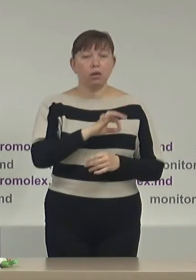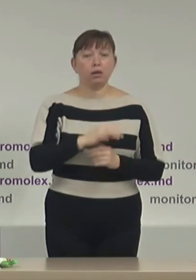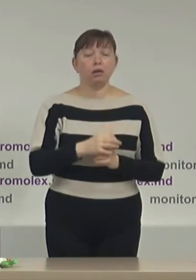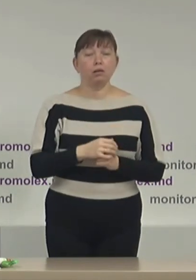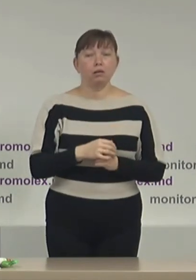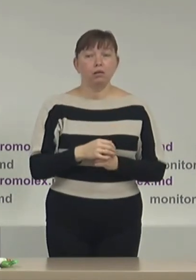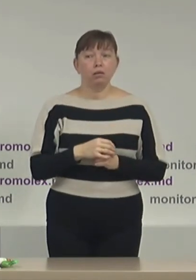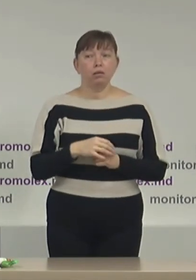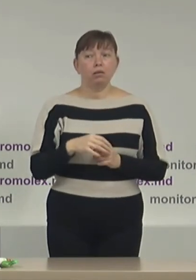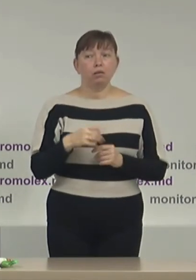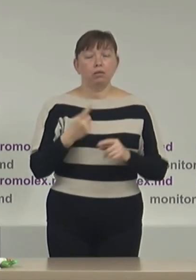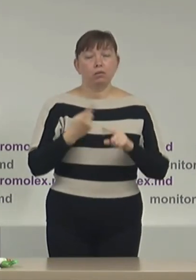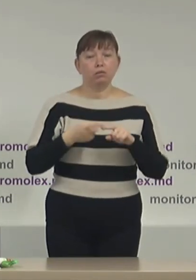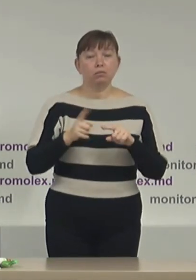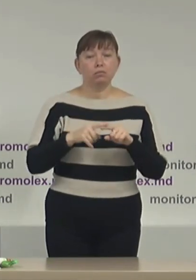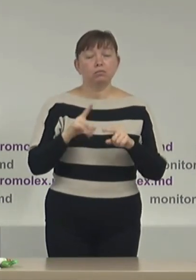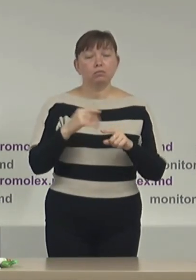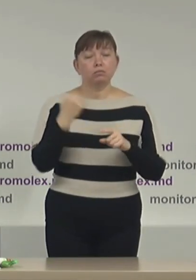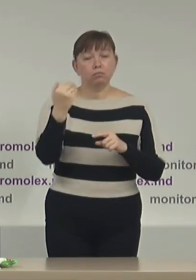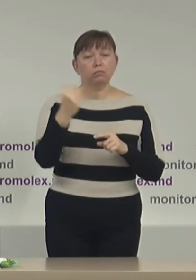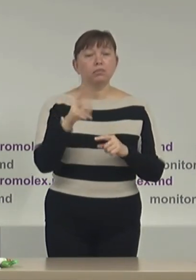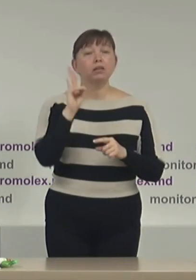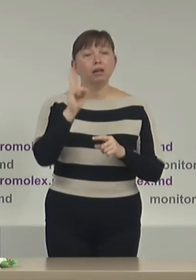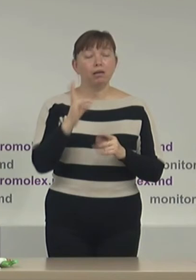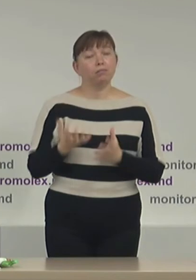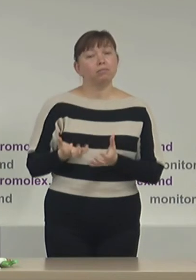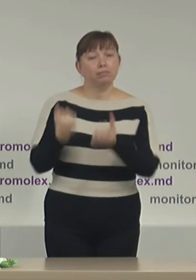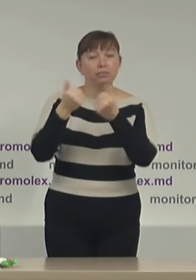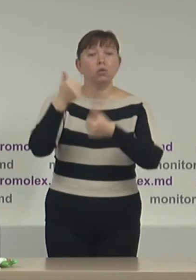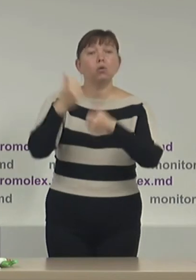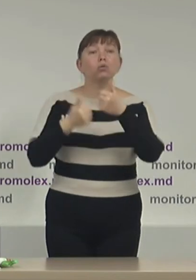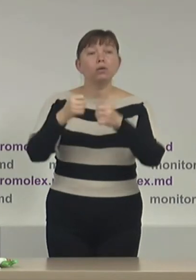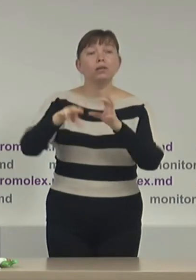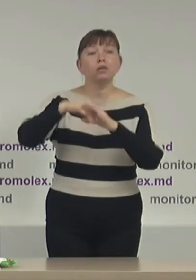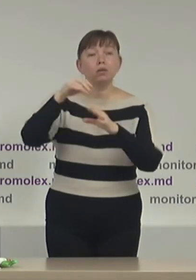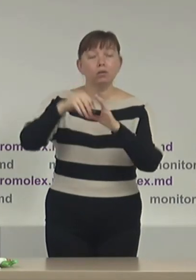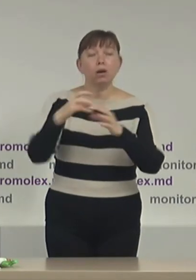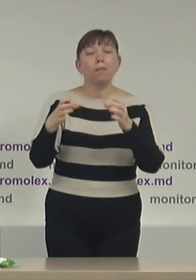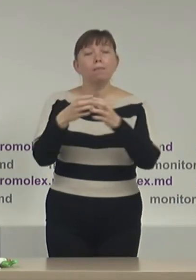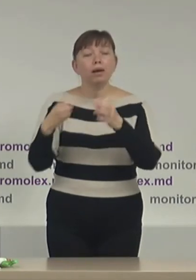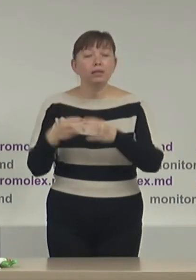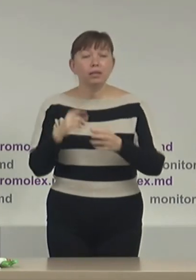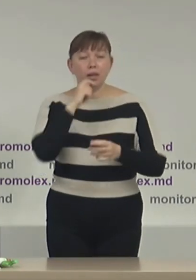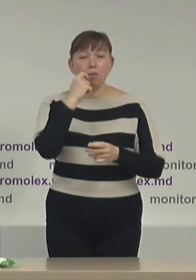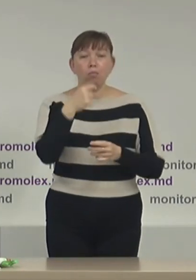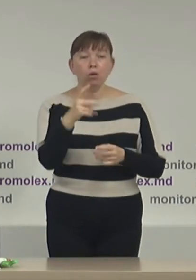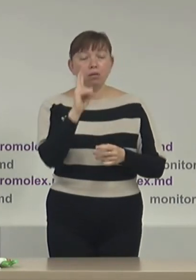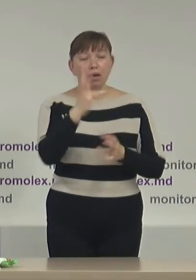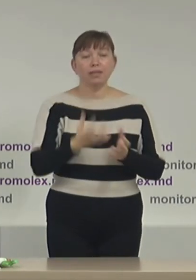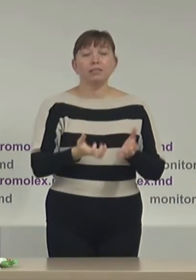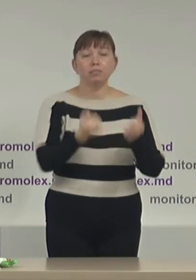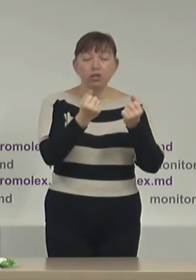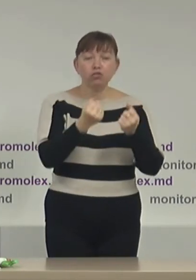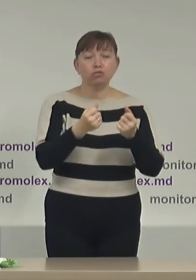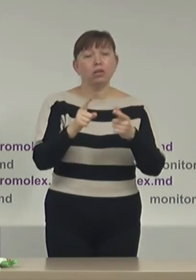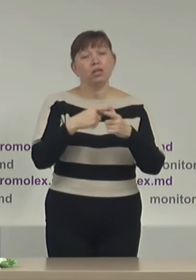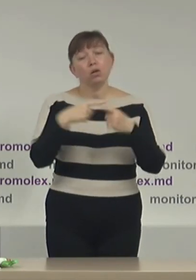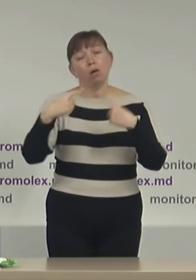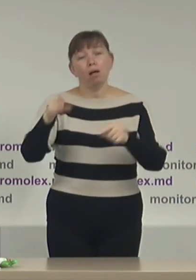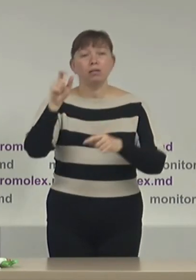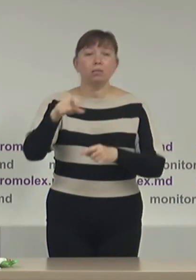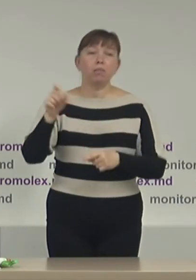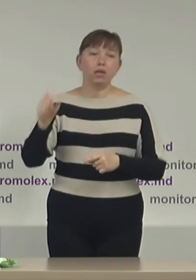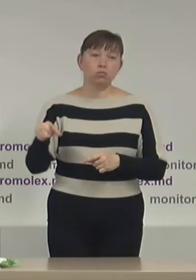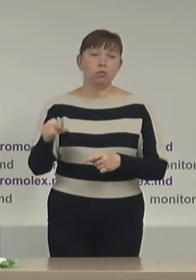of hate speech referred to supporters of electoral contenders, political parties that support them,